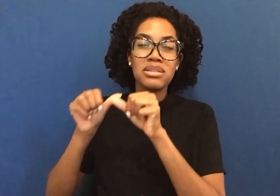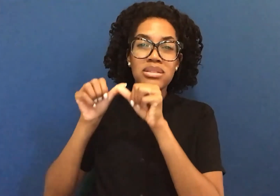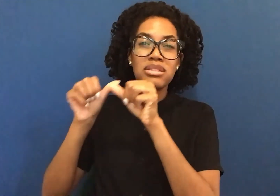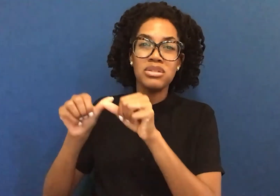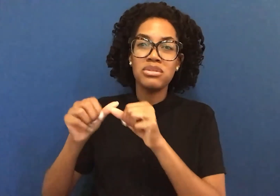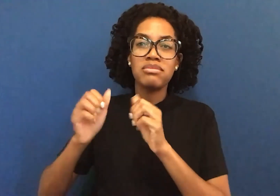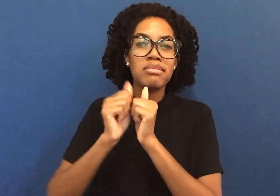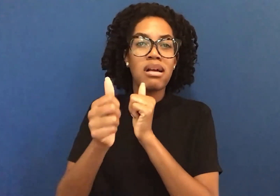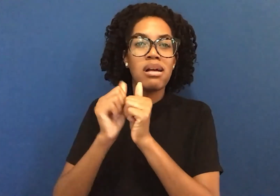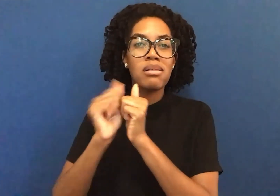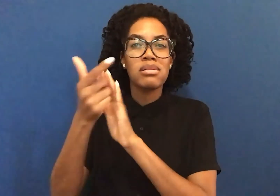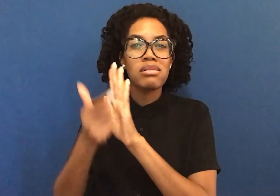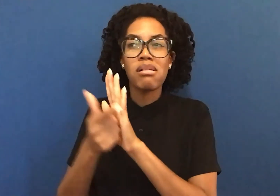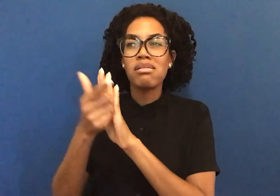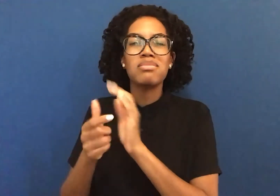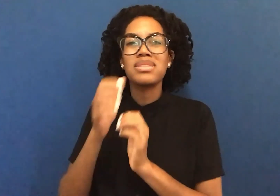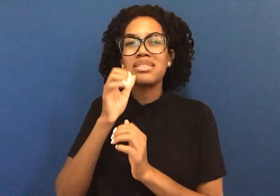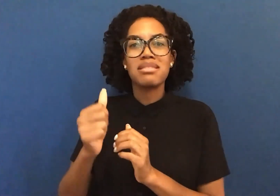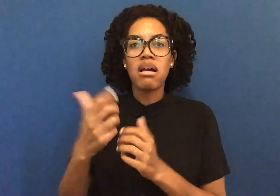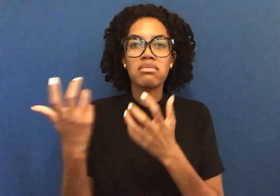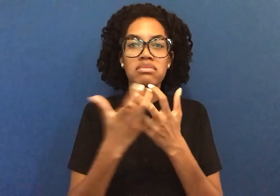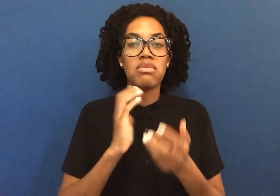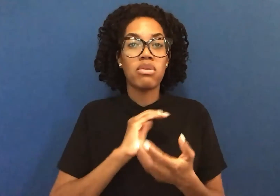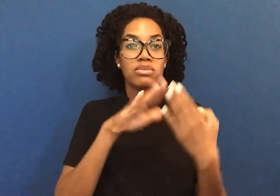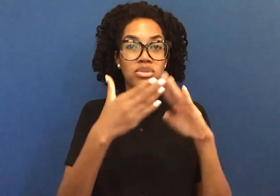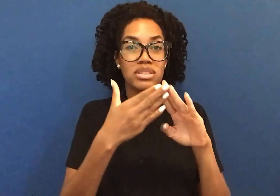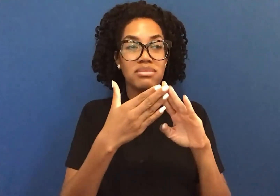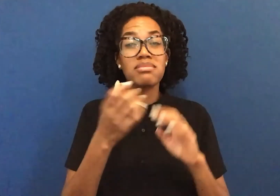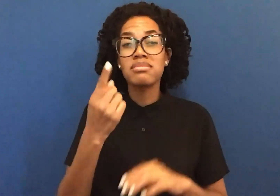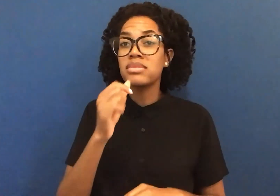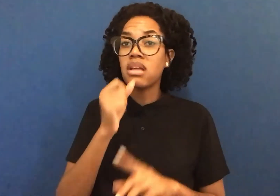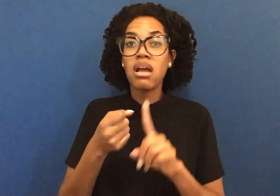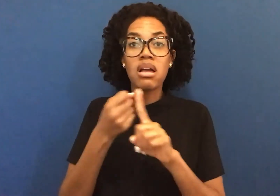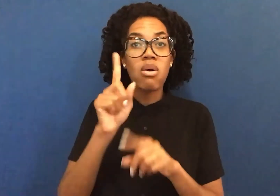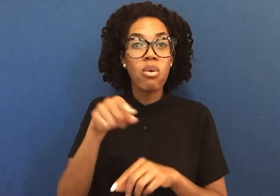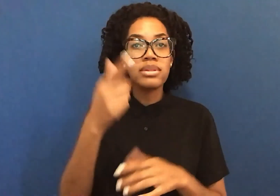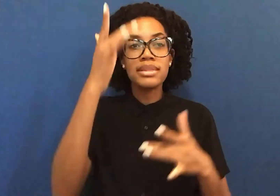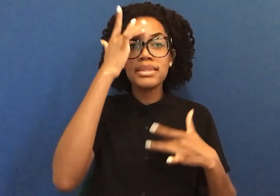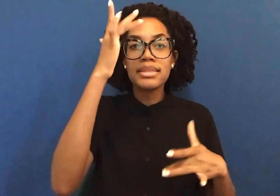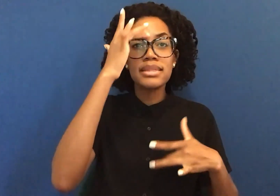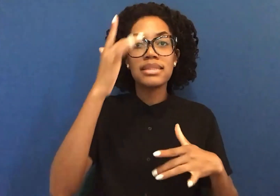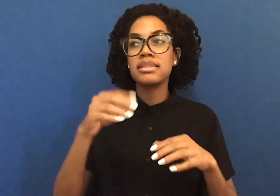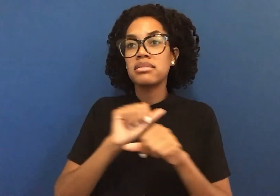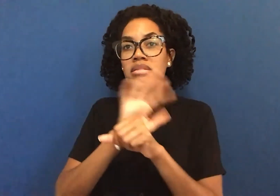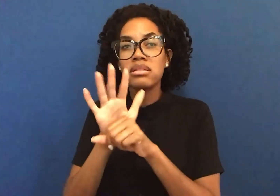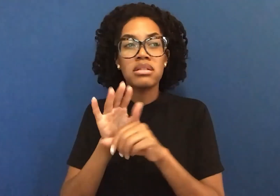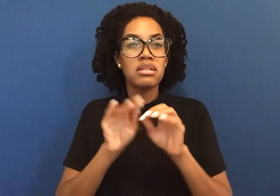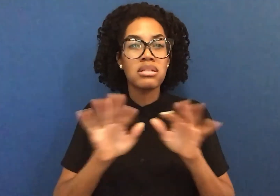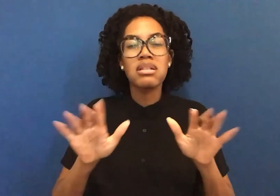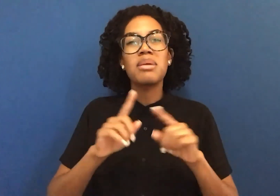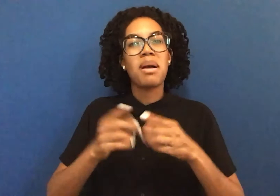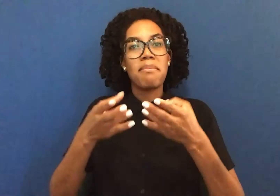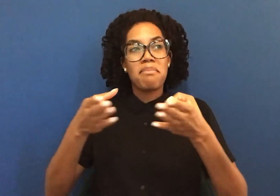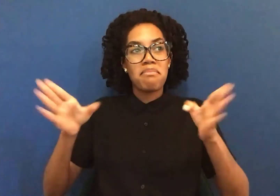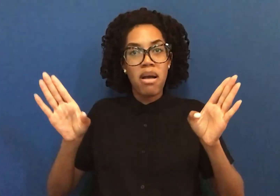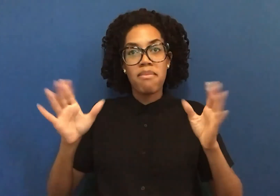just talking about diseases, pandemics, and pre-existing conditions of various kinds. We're talking about public health. With